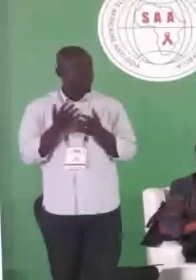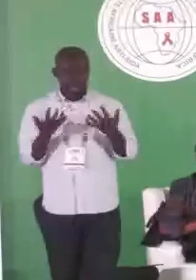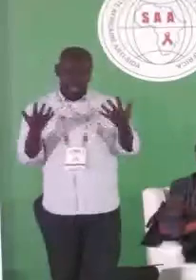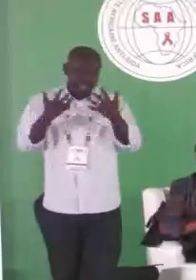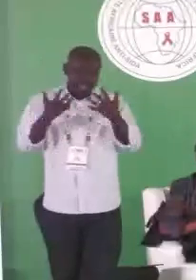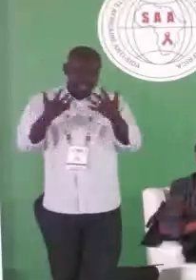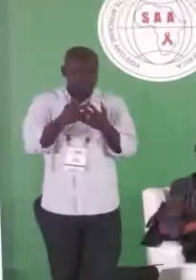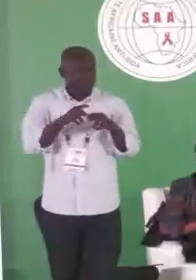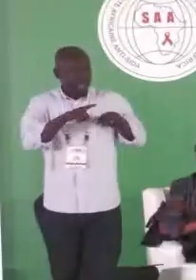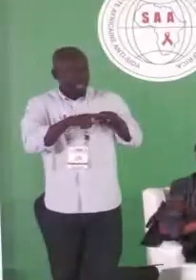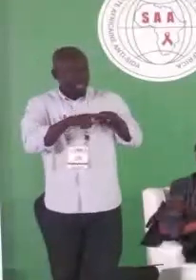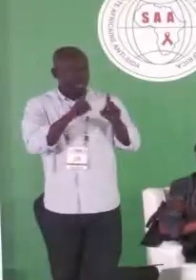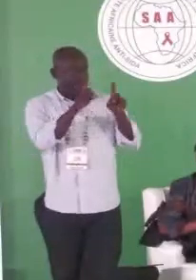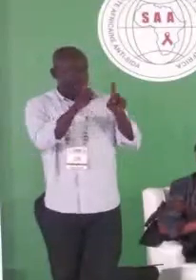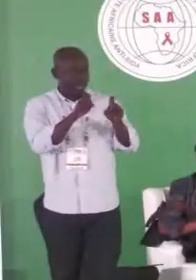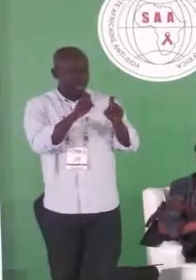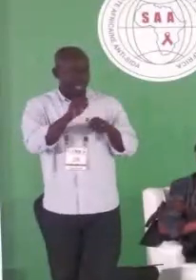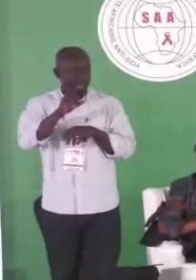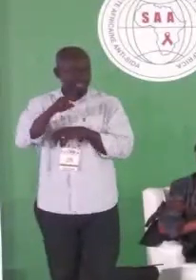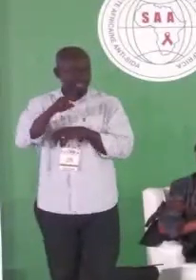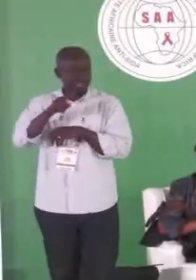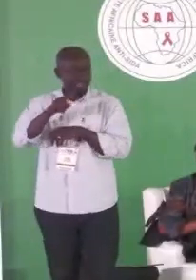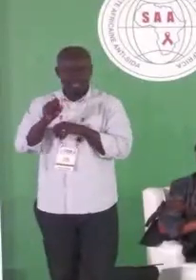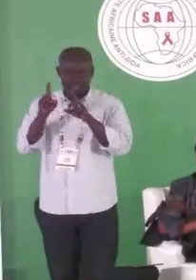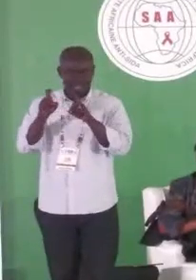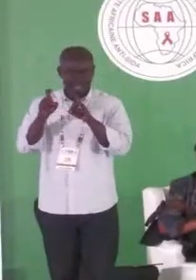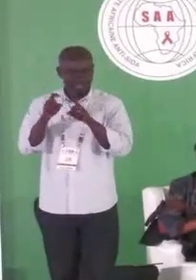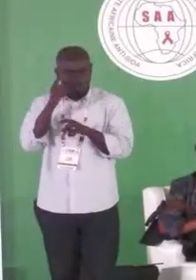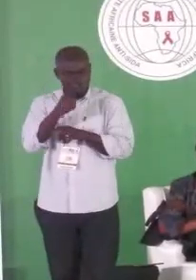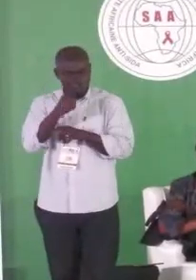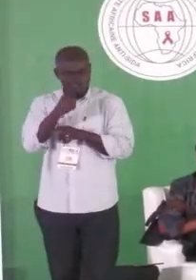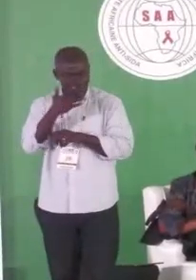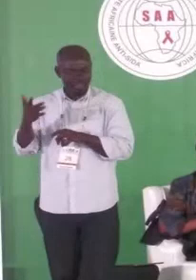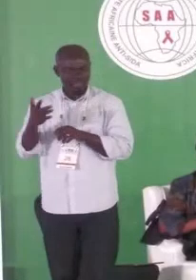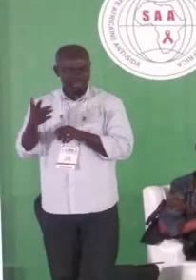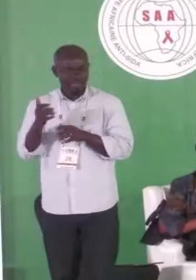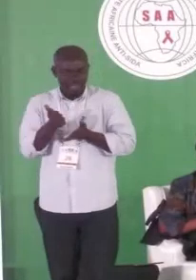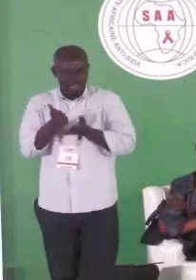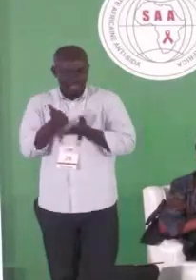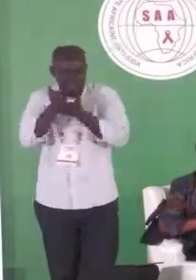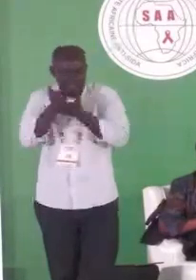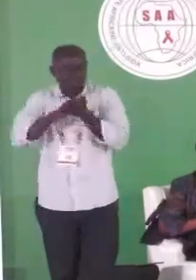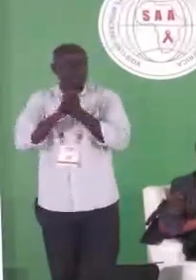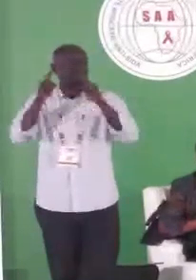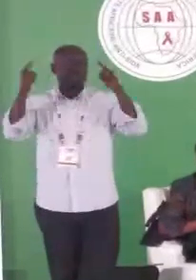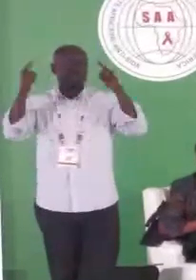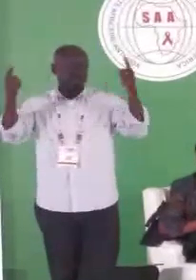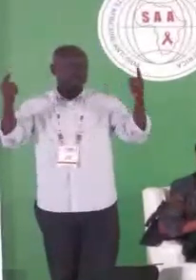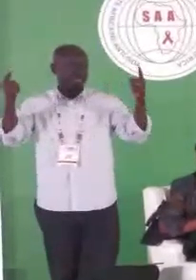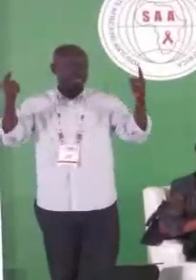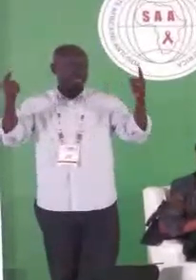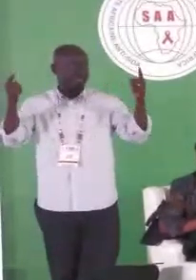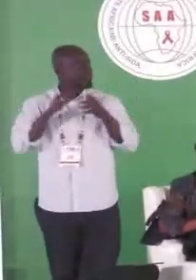HIV testing and syphilis testing is one of the things that we think that really led to the successes in ANC